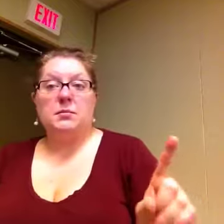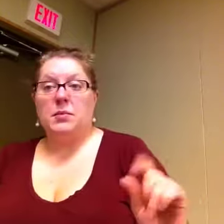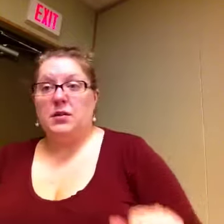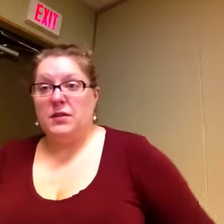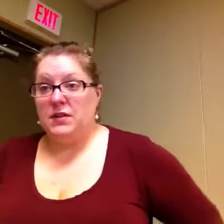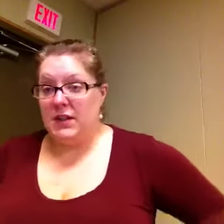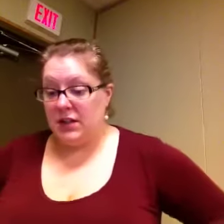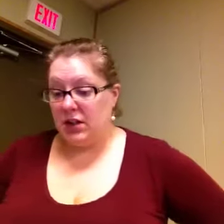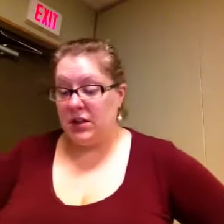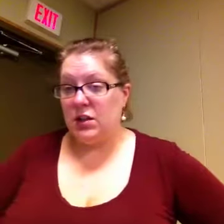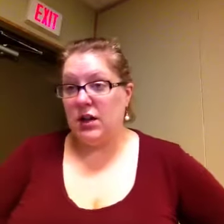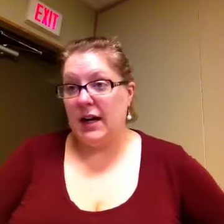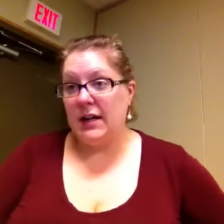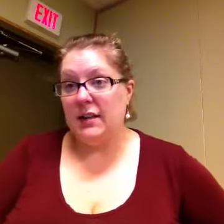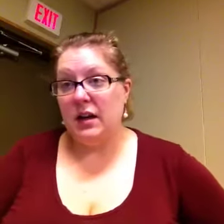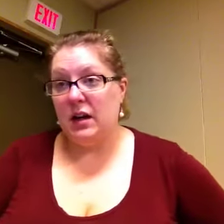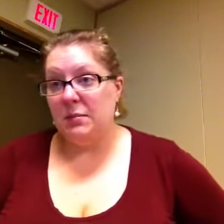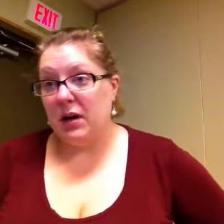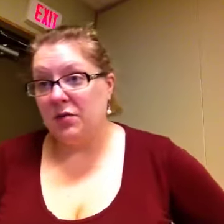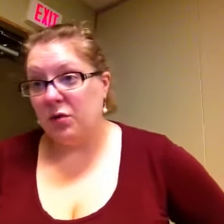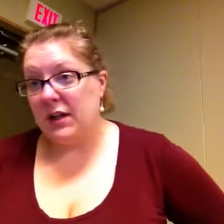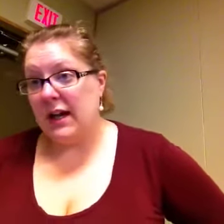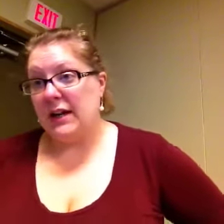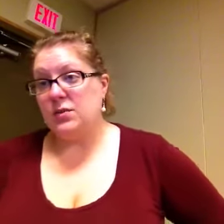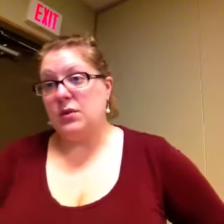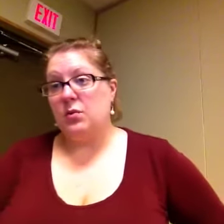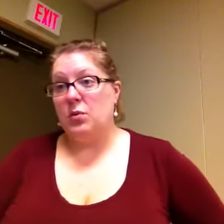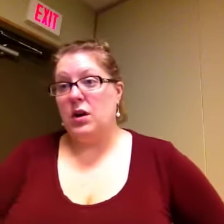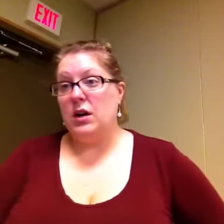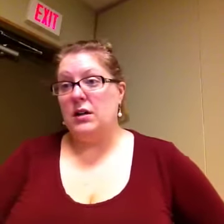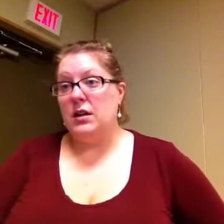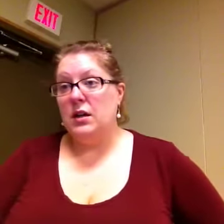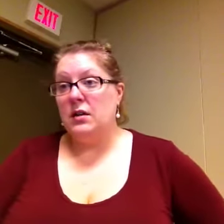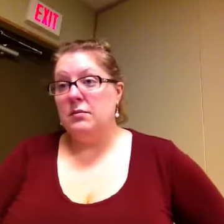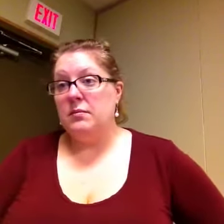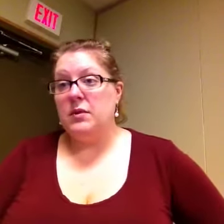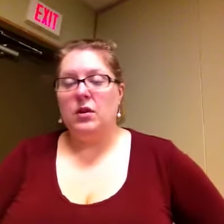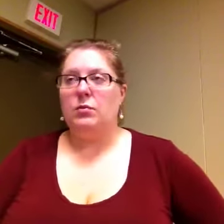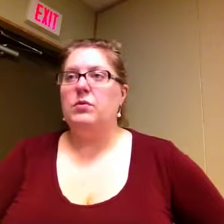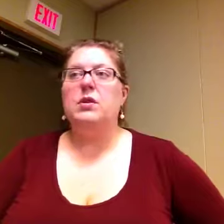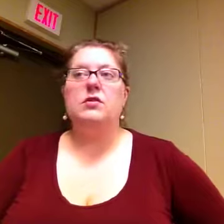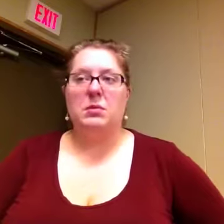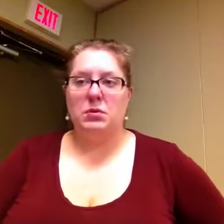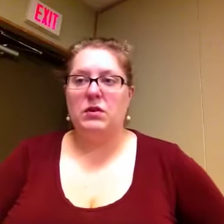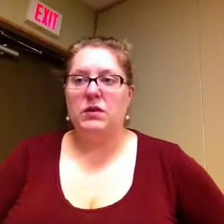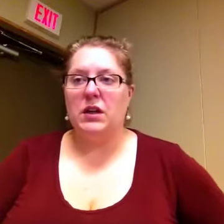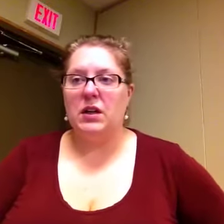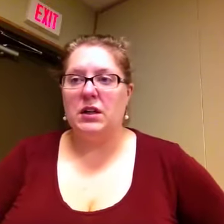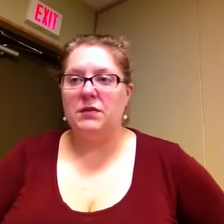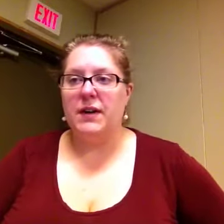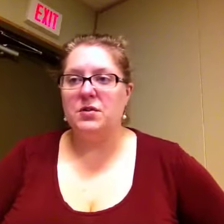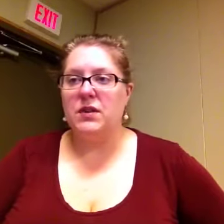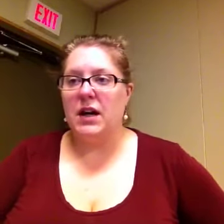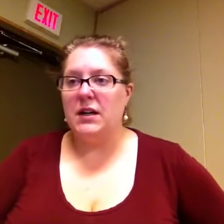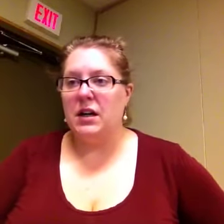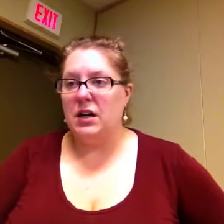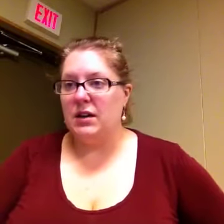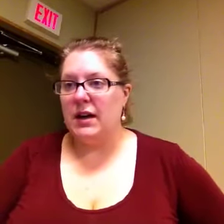bar 50. So let's look at bar 48. So we have 1, oh, let me clarify. So we've got